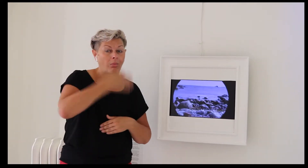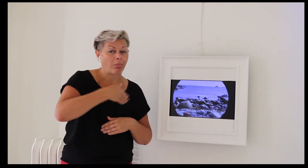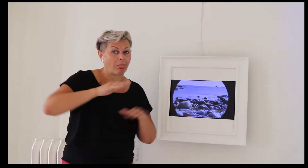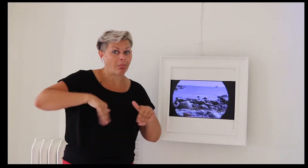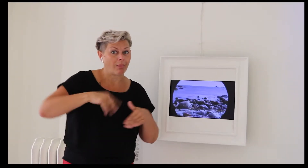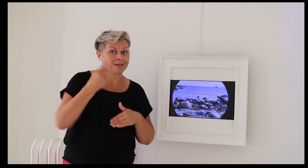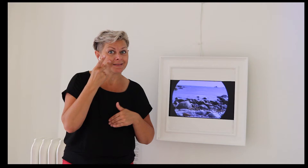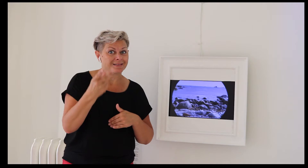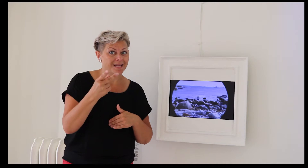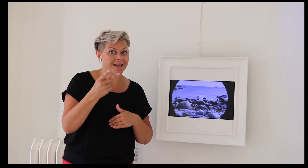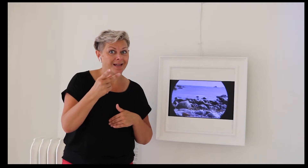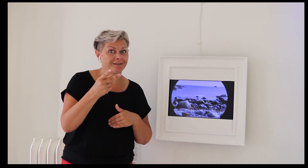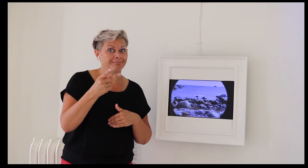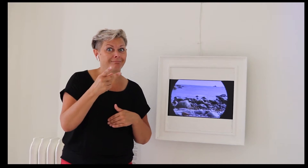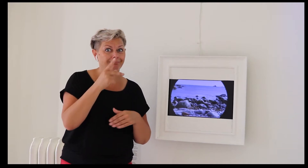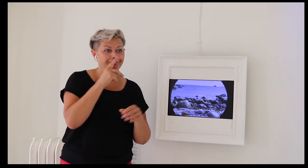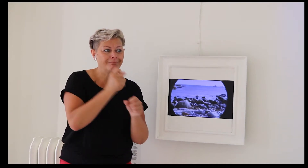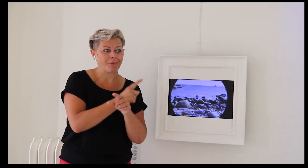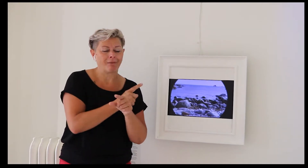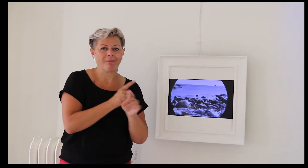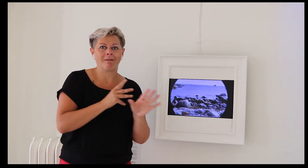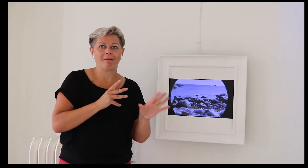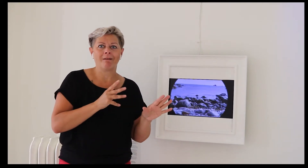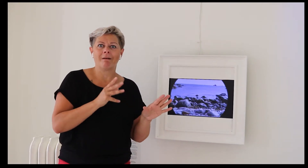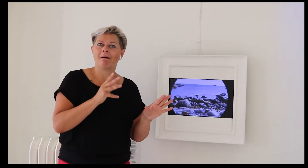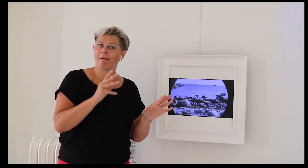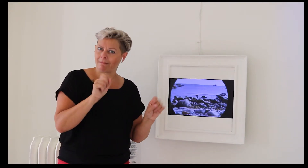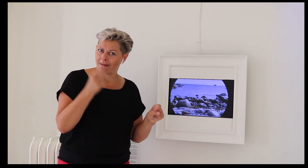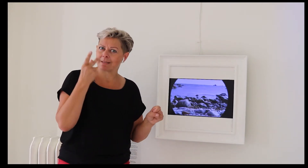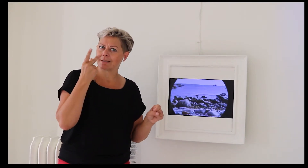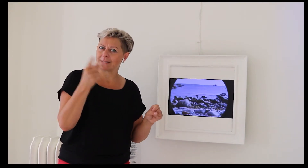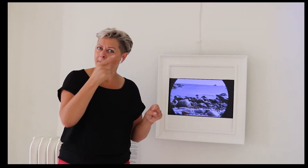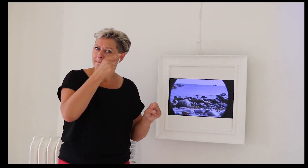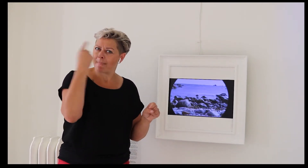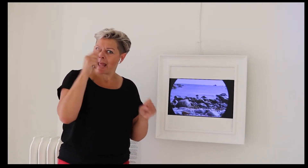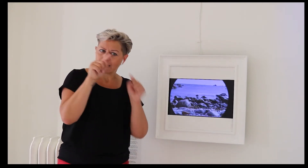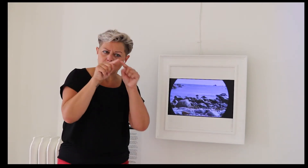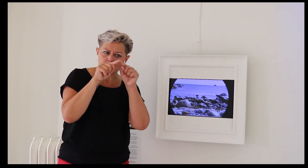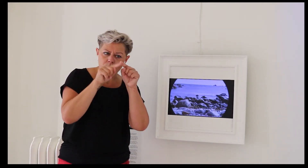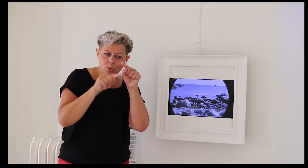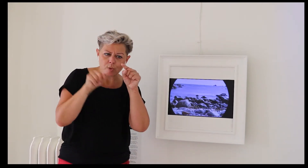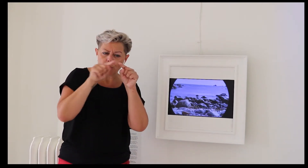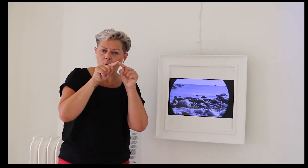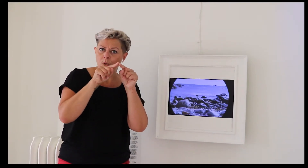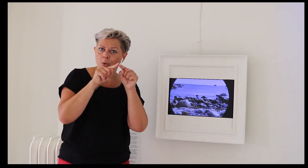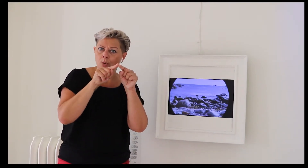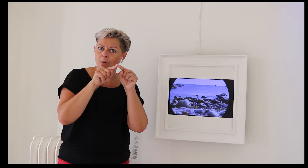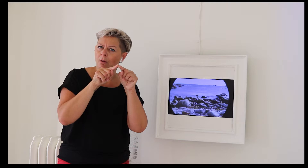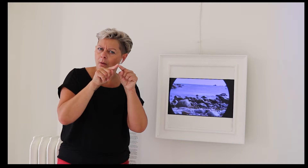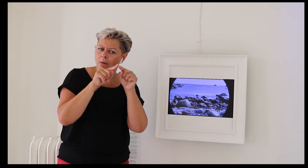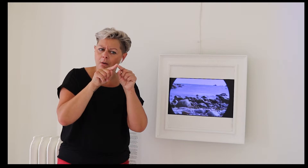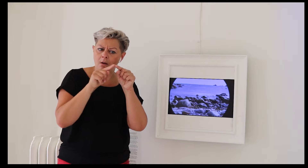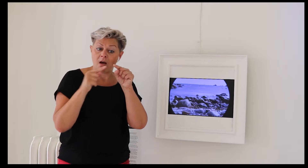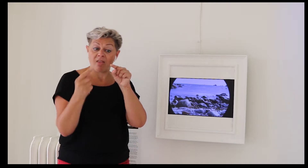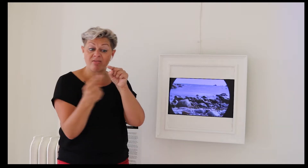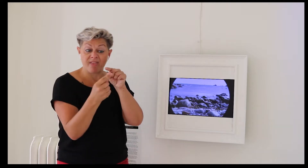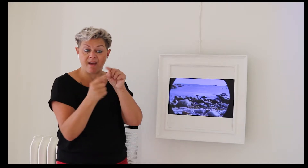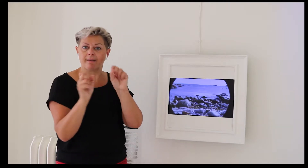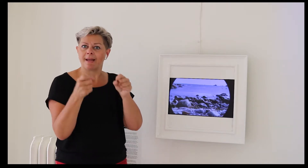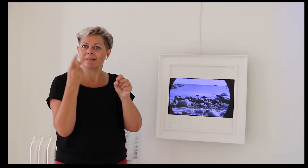hardly notice it appearing. Finally, it becomes a solid yet hazy black circle. From behind this circle, a